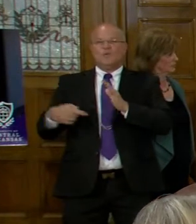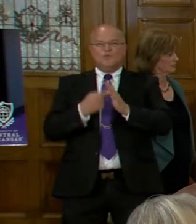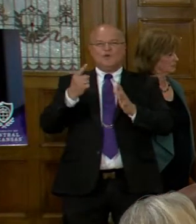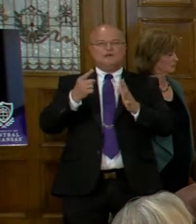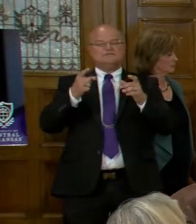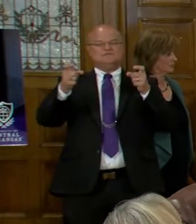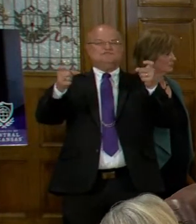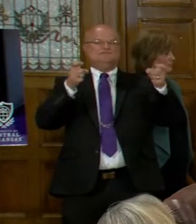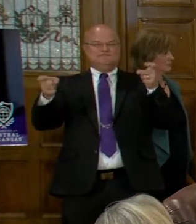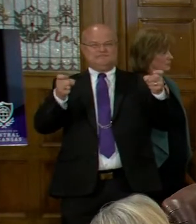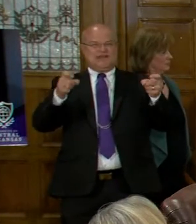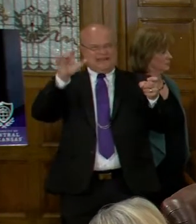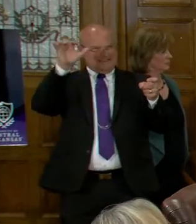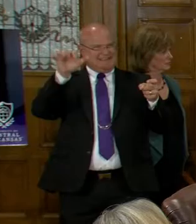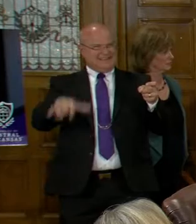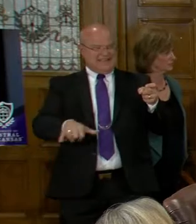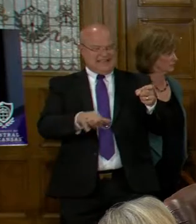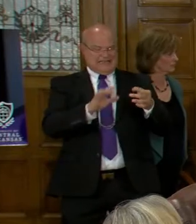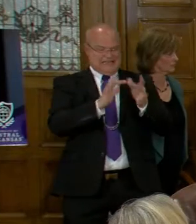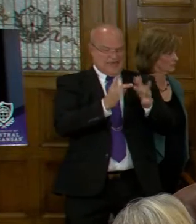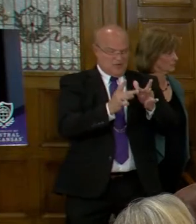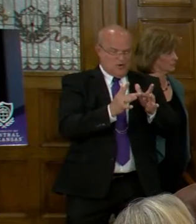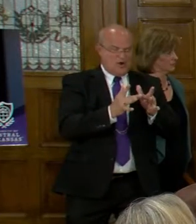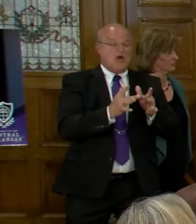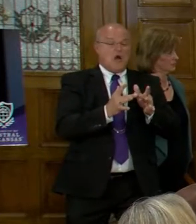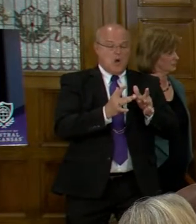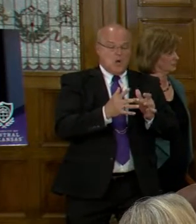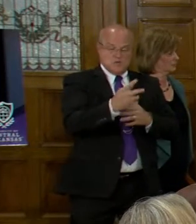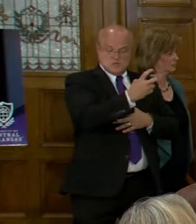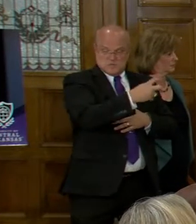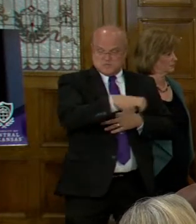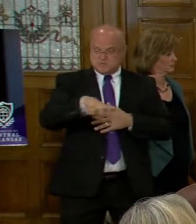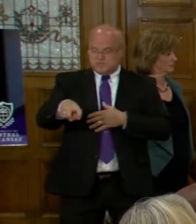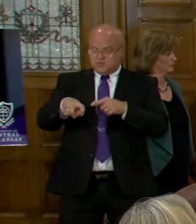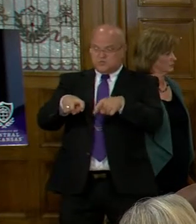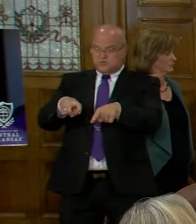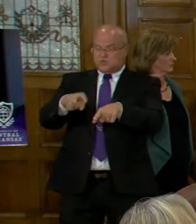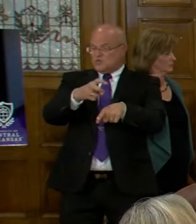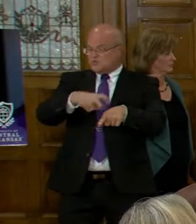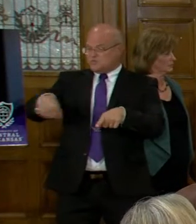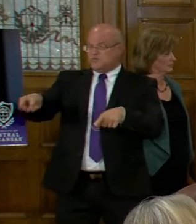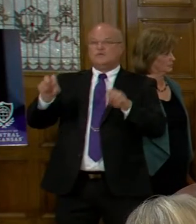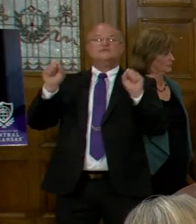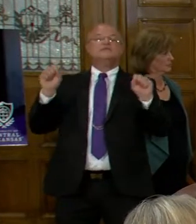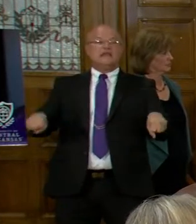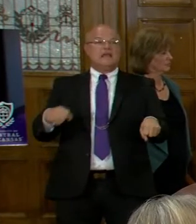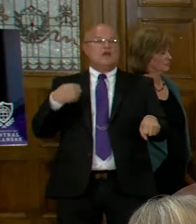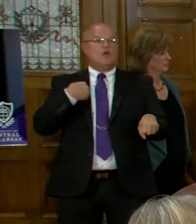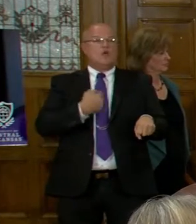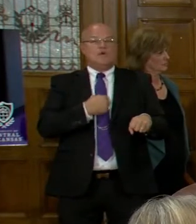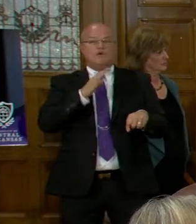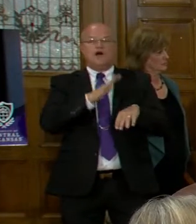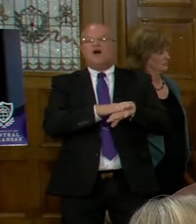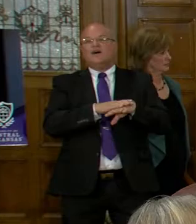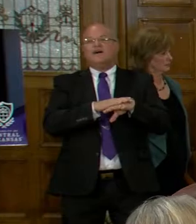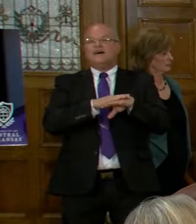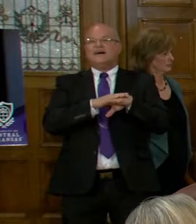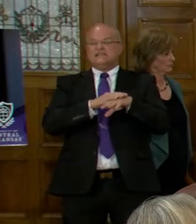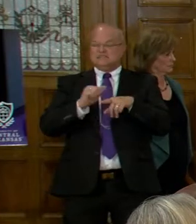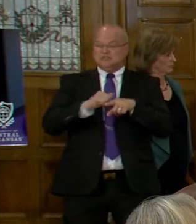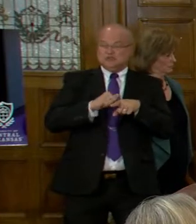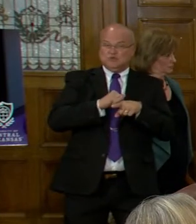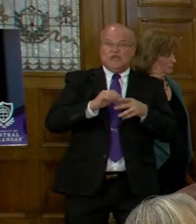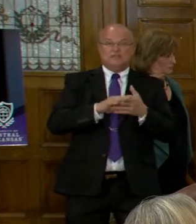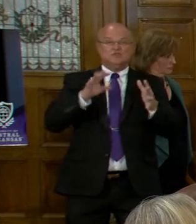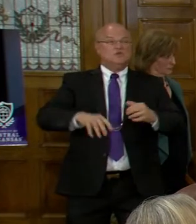you've mastered defending one network, you can switch to a completely different sort of network. So we'll be able to train